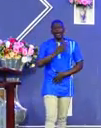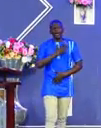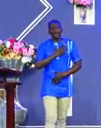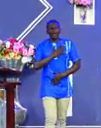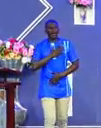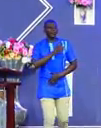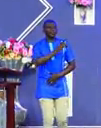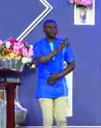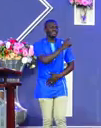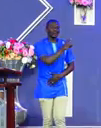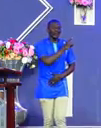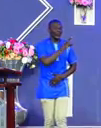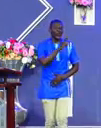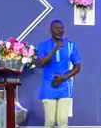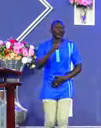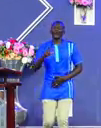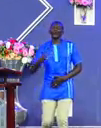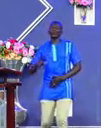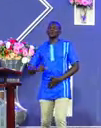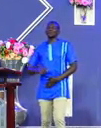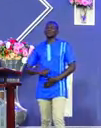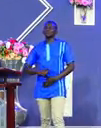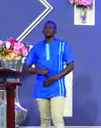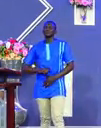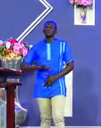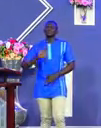thee. I am the Lord,